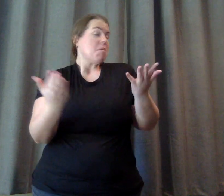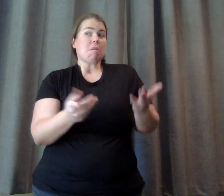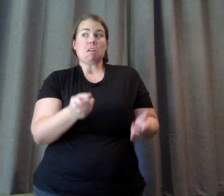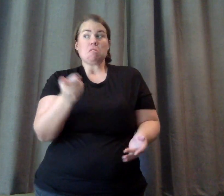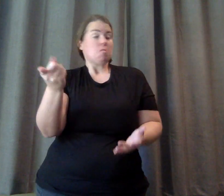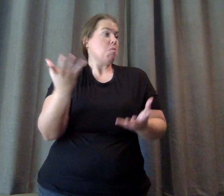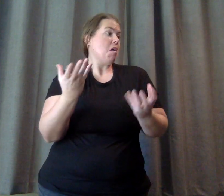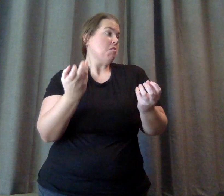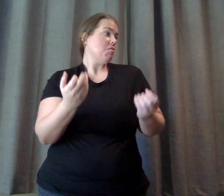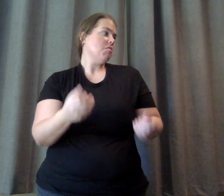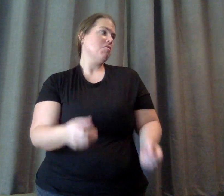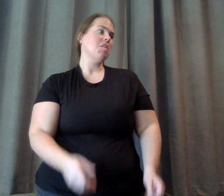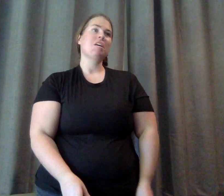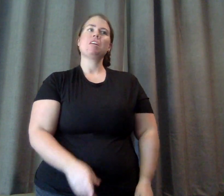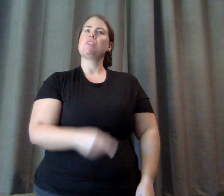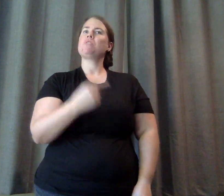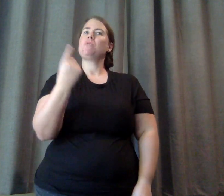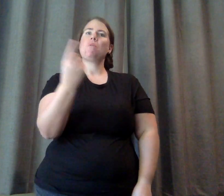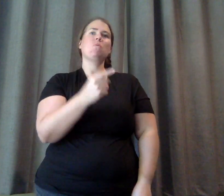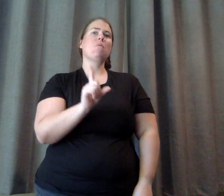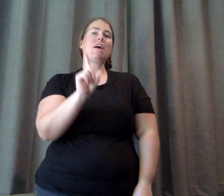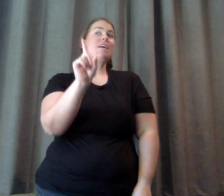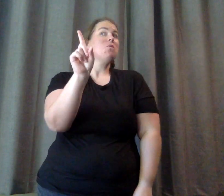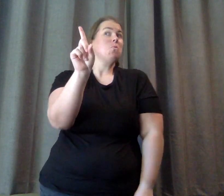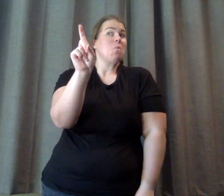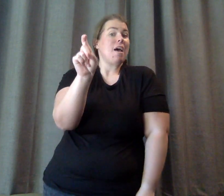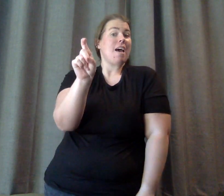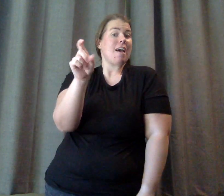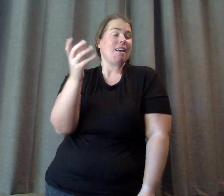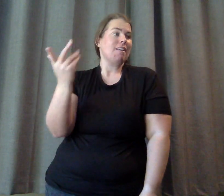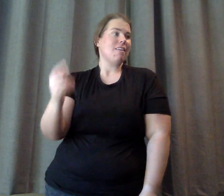Possible she wants you to. There is one way to ask her.